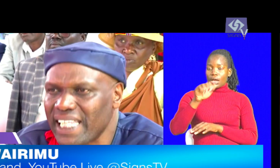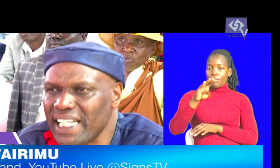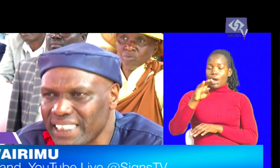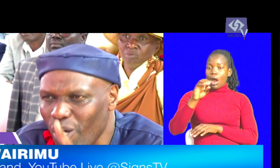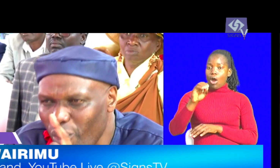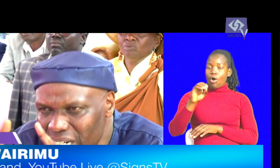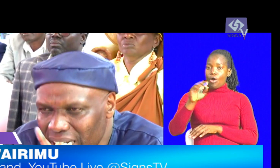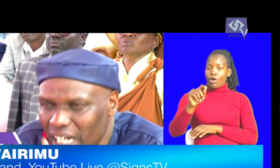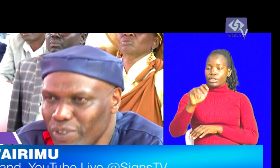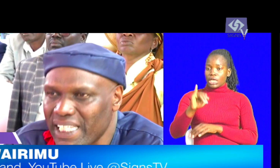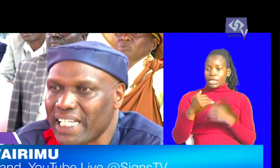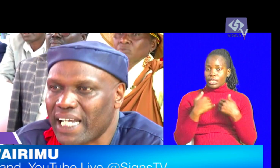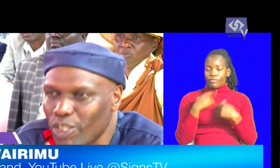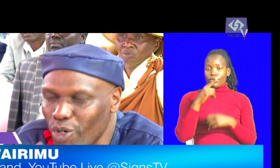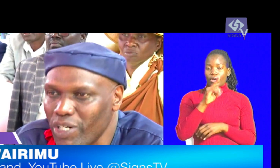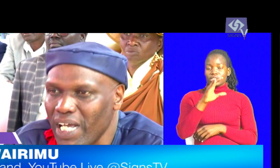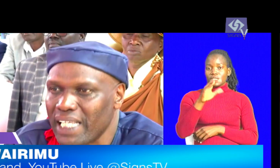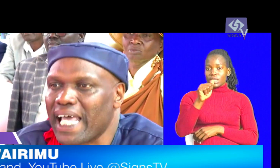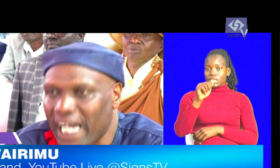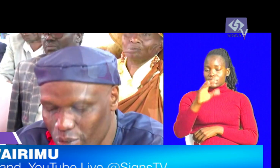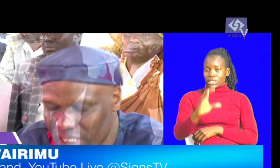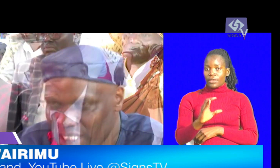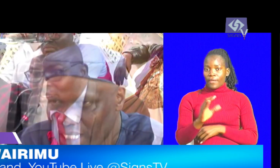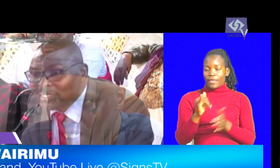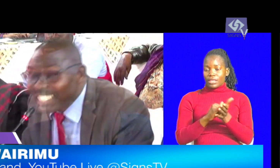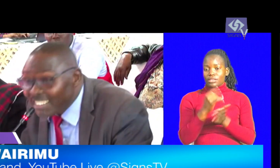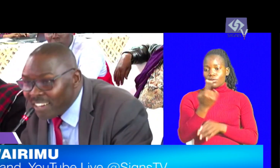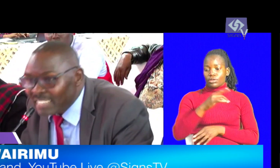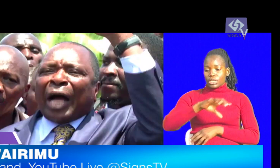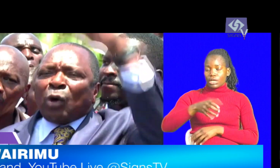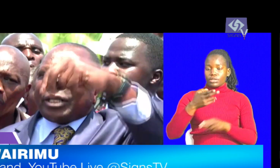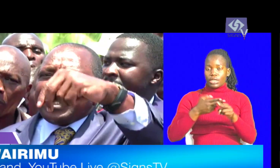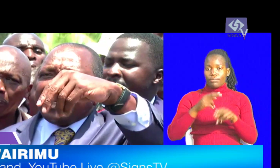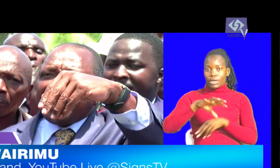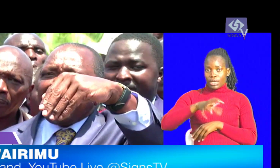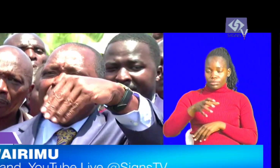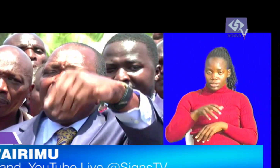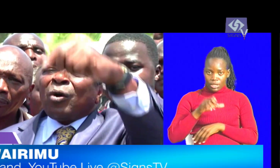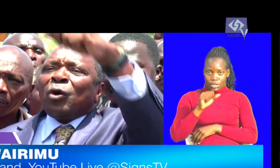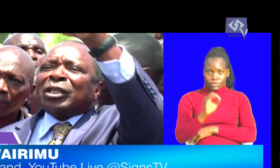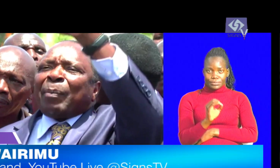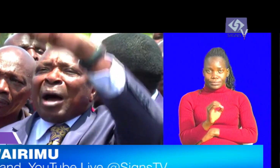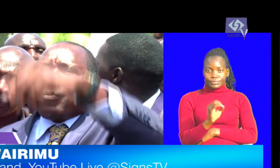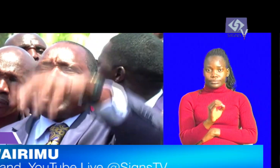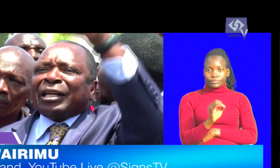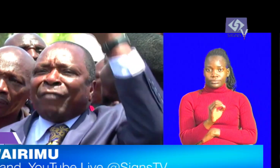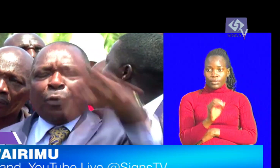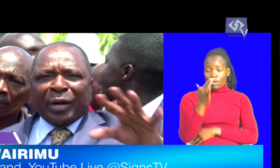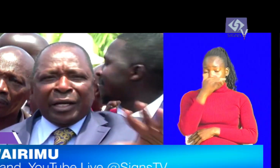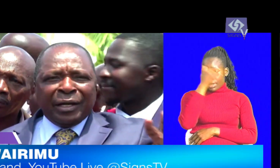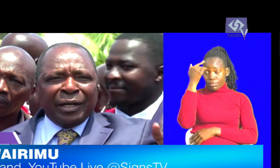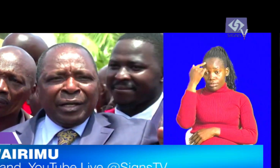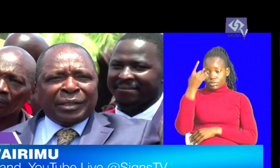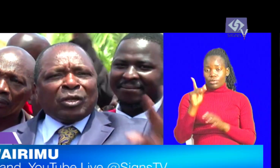that is the only county that they can call their county. That's a fact. County kwa sababu ya development. Si kwa